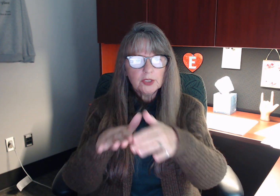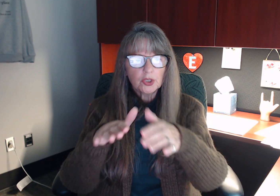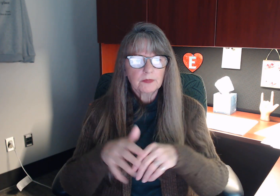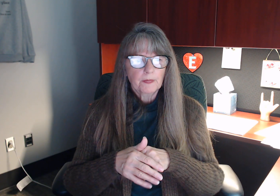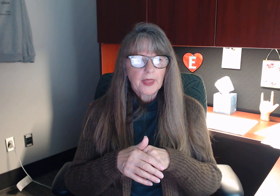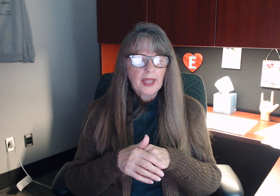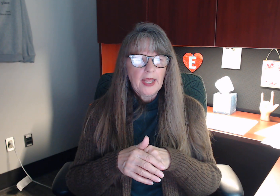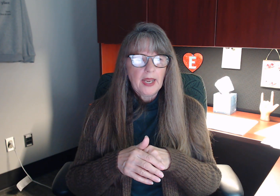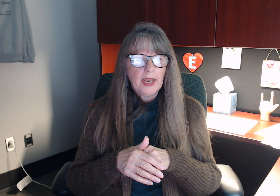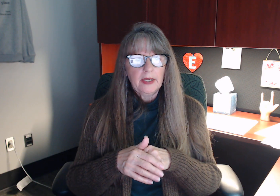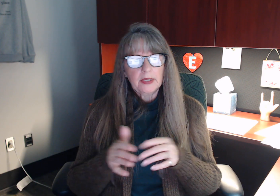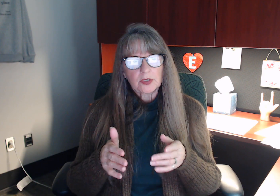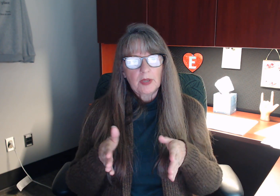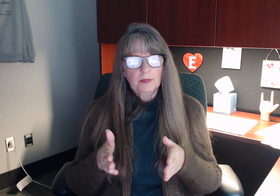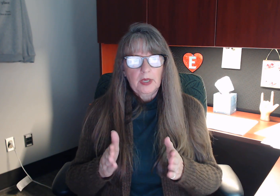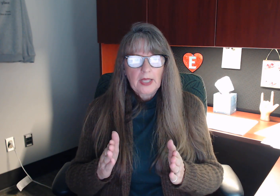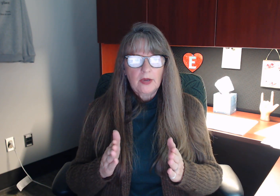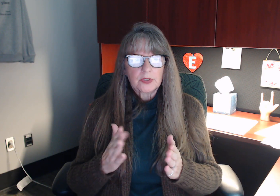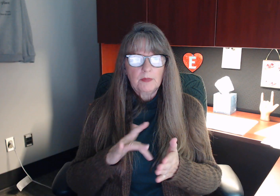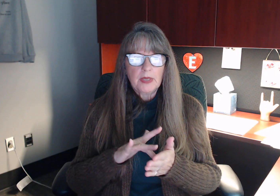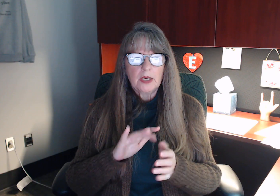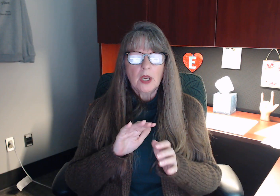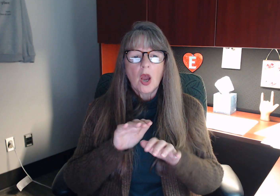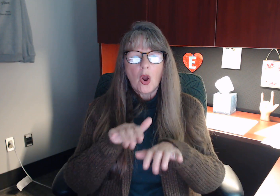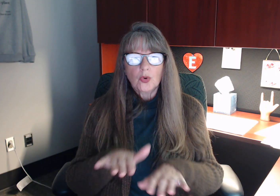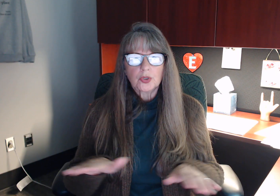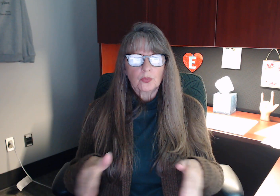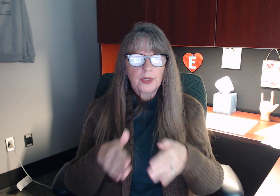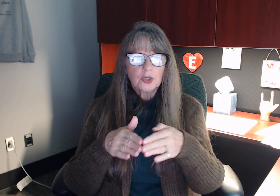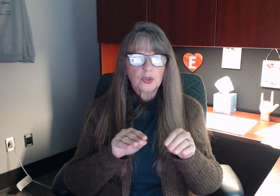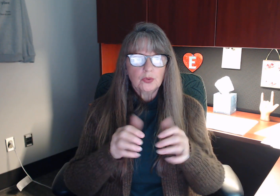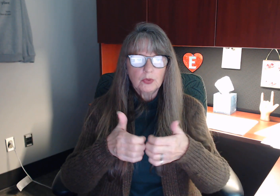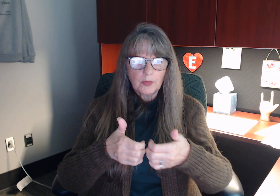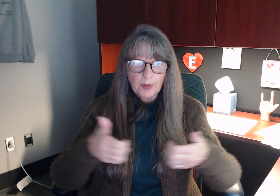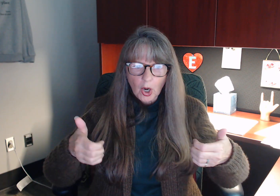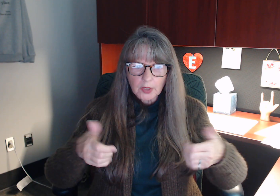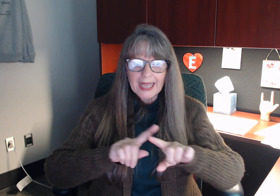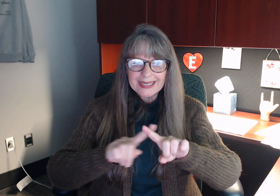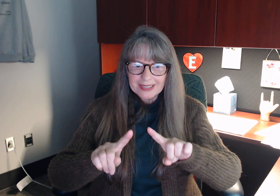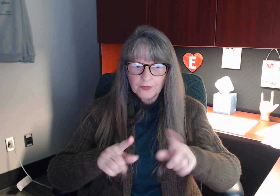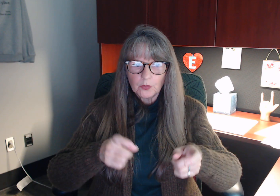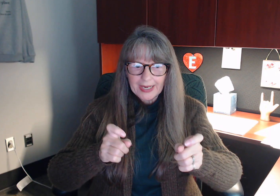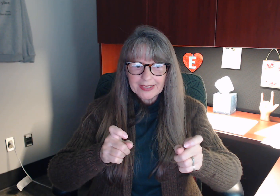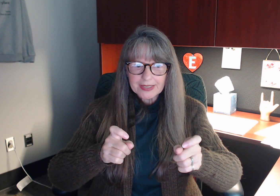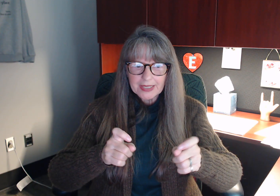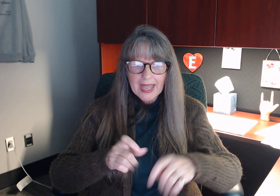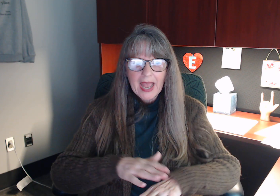ridge, and it allows the mid-ocean ridge to move apart at different rates, and they